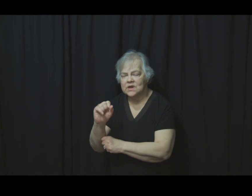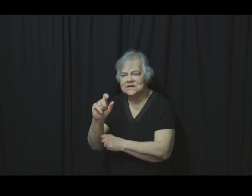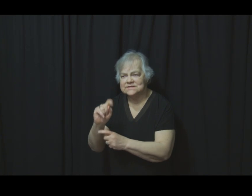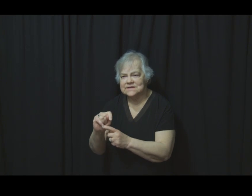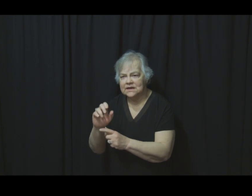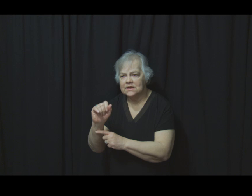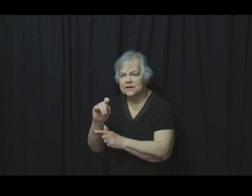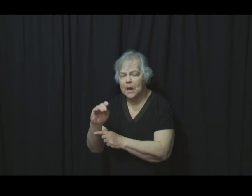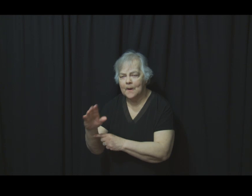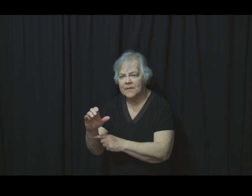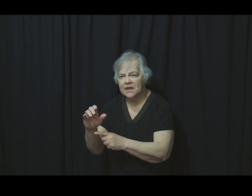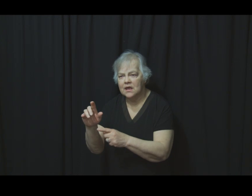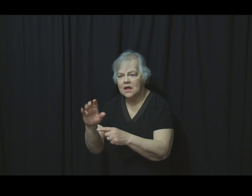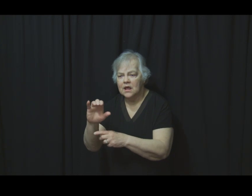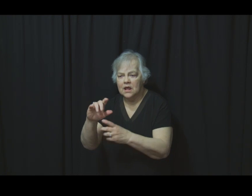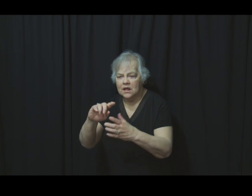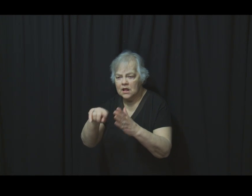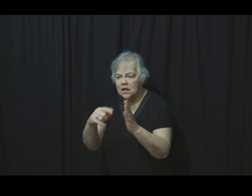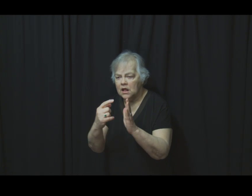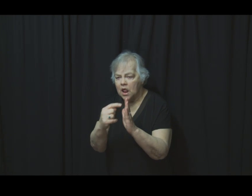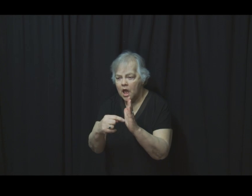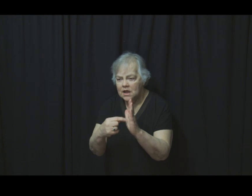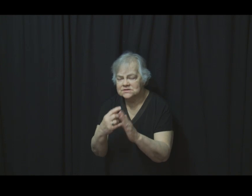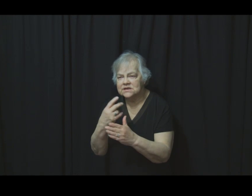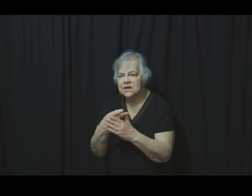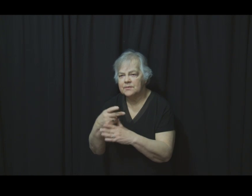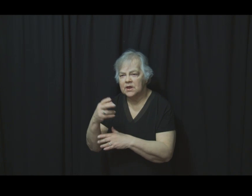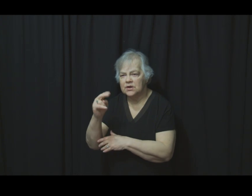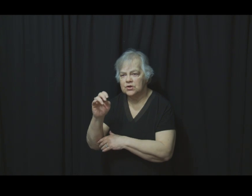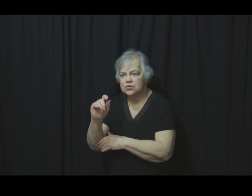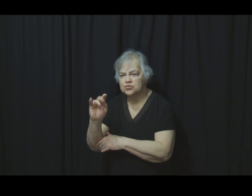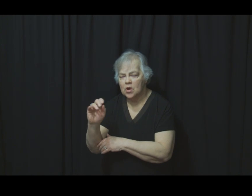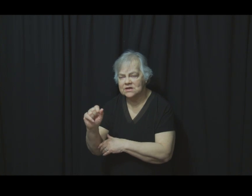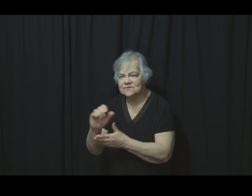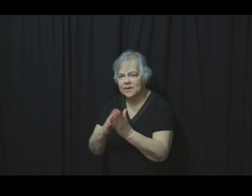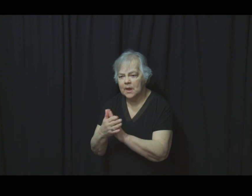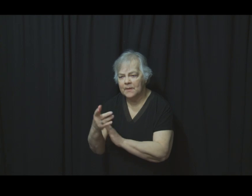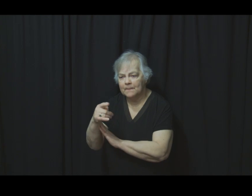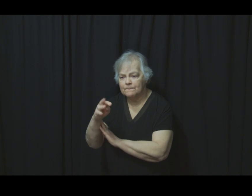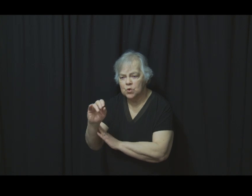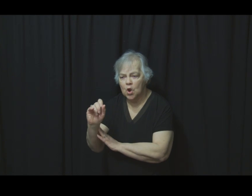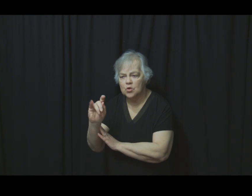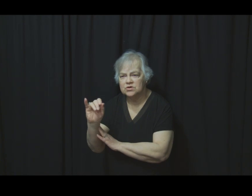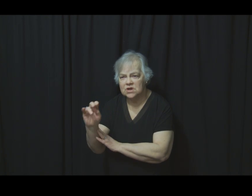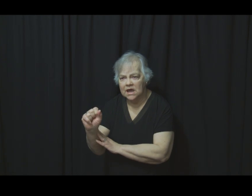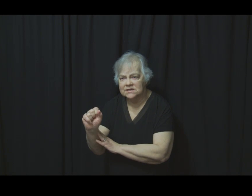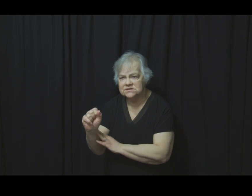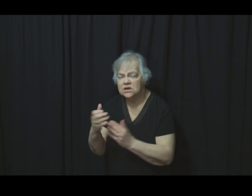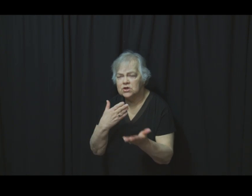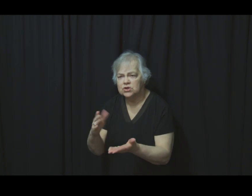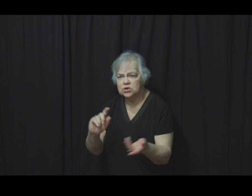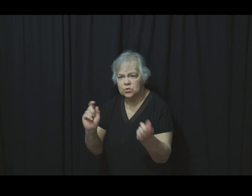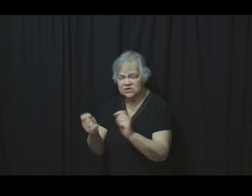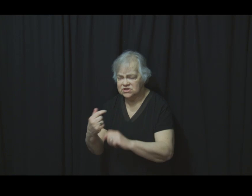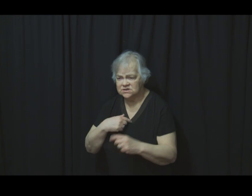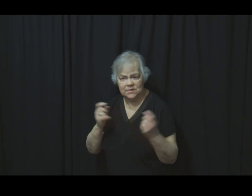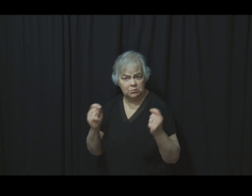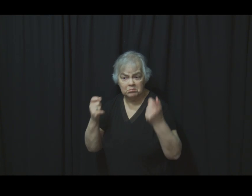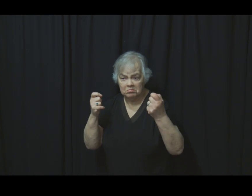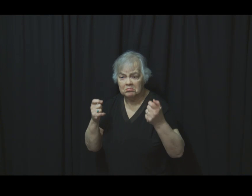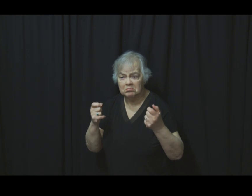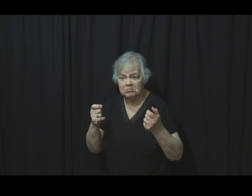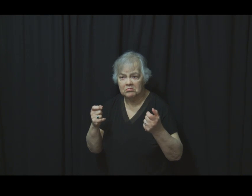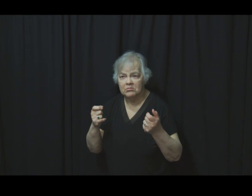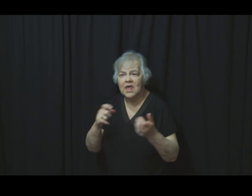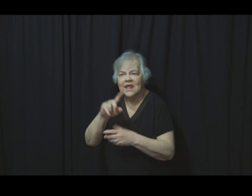and keep neutrons from becoming protons. You bring on any of those things and you would change me immediately.